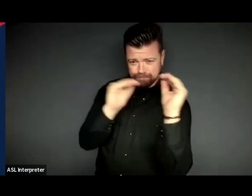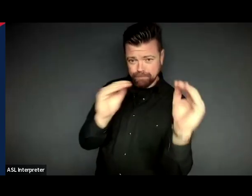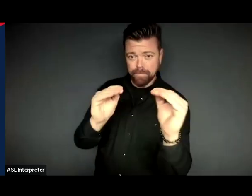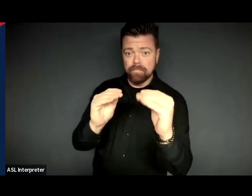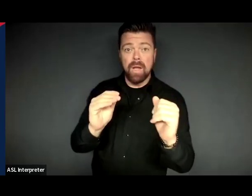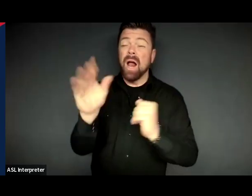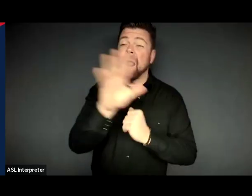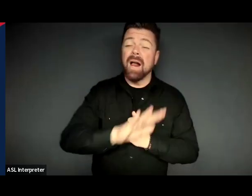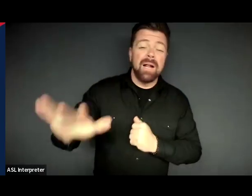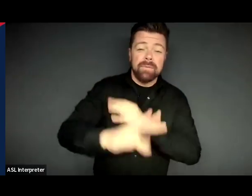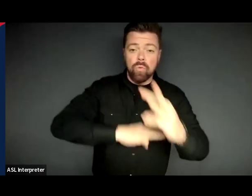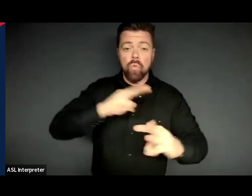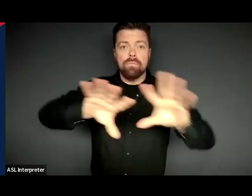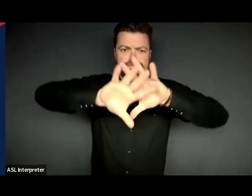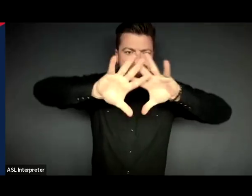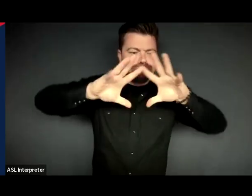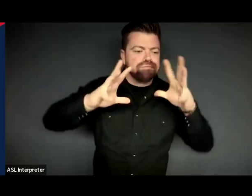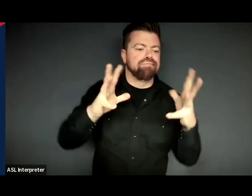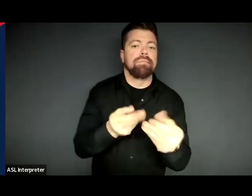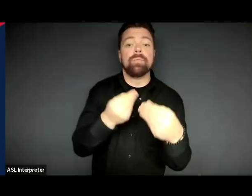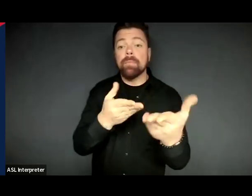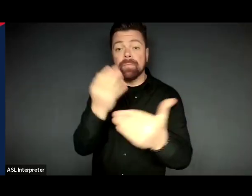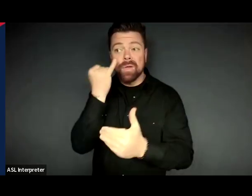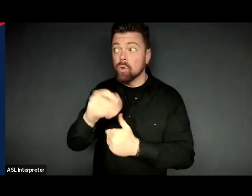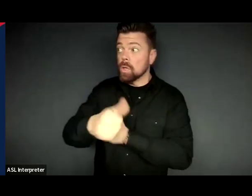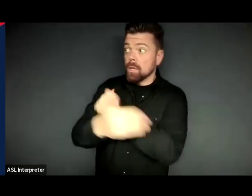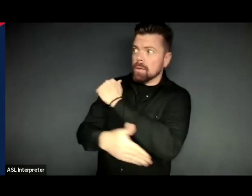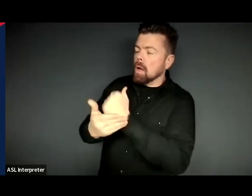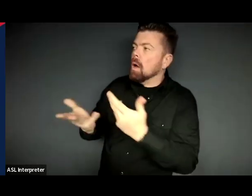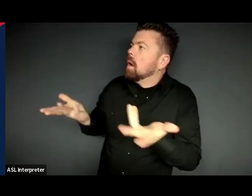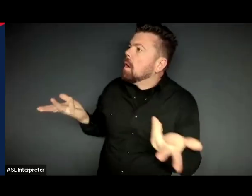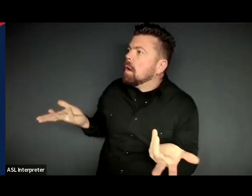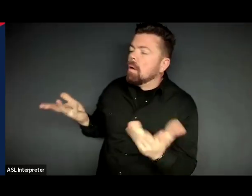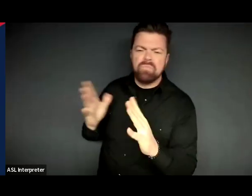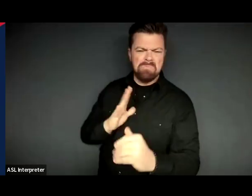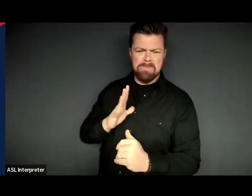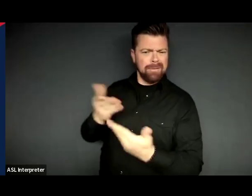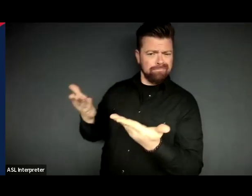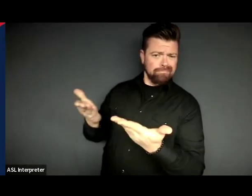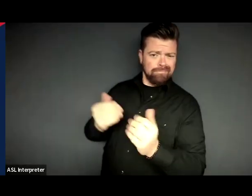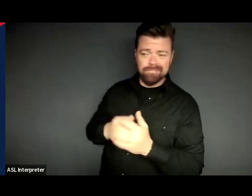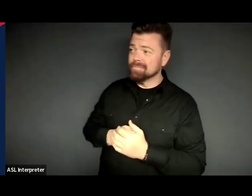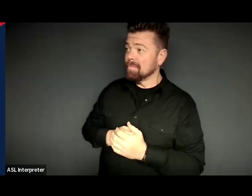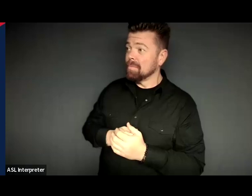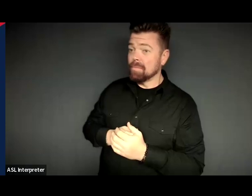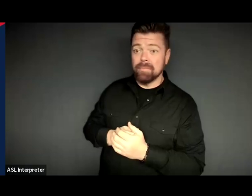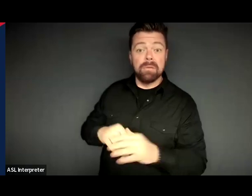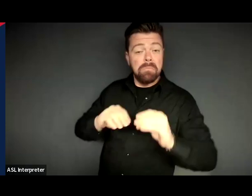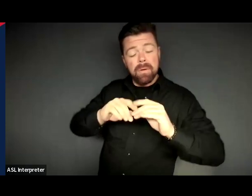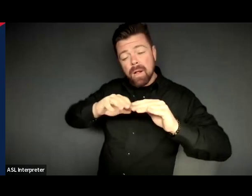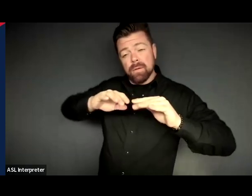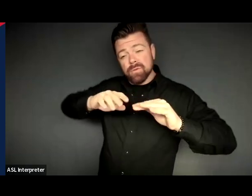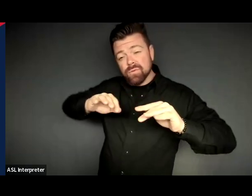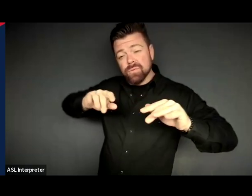around the world. So it's not if you're from another country, it's like, oh, that's okay. It's coming